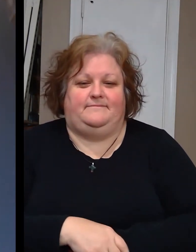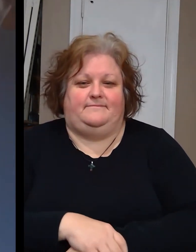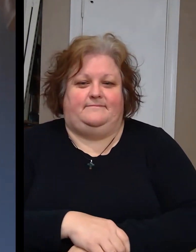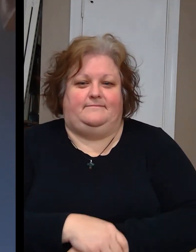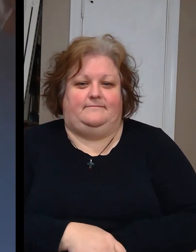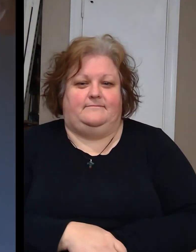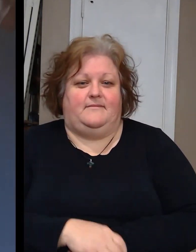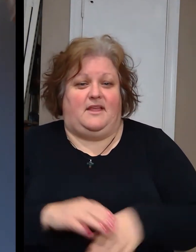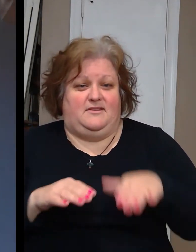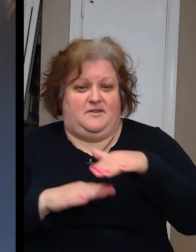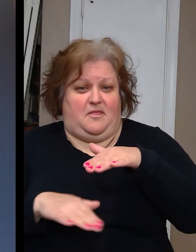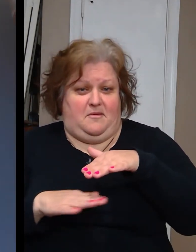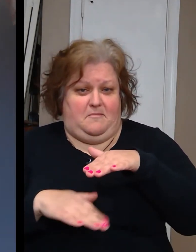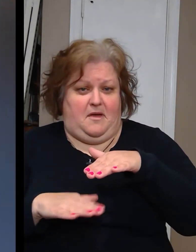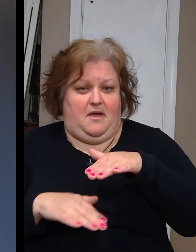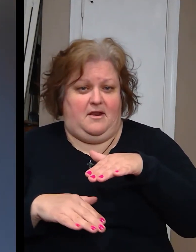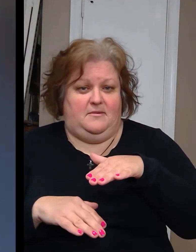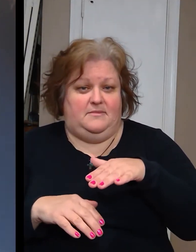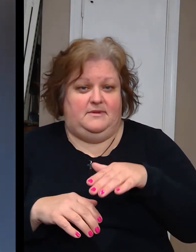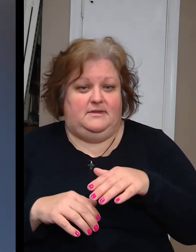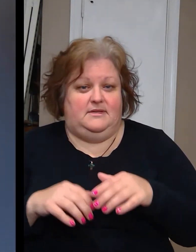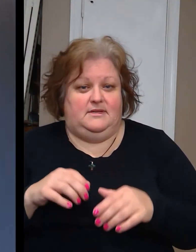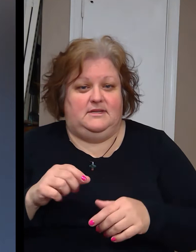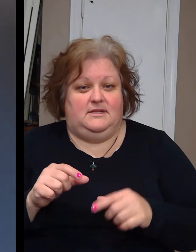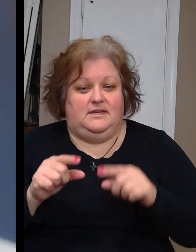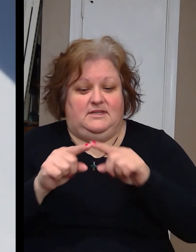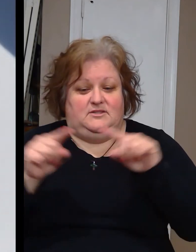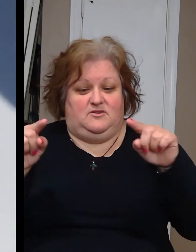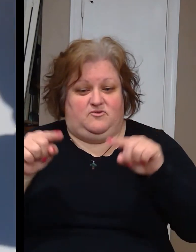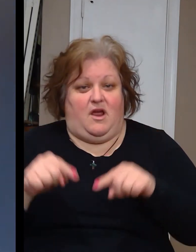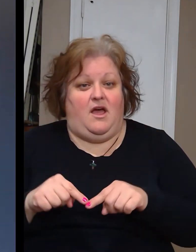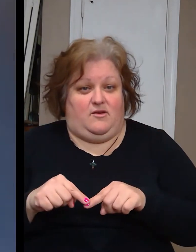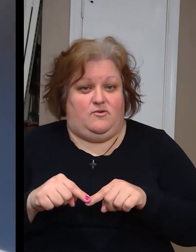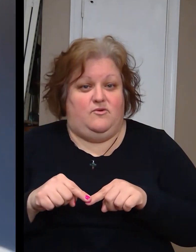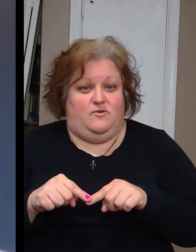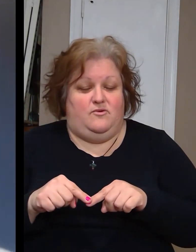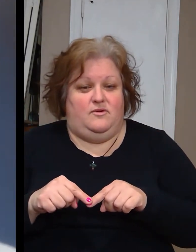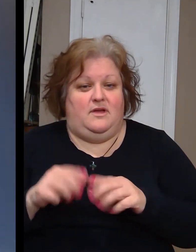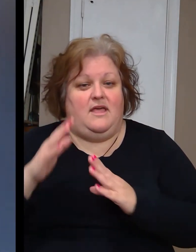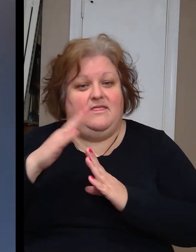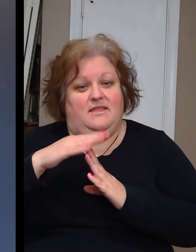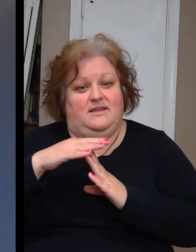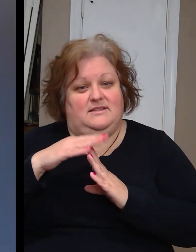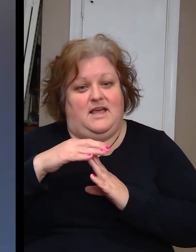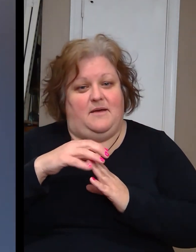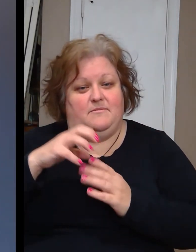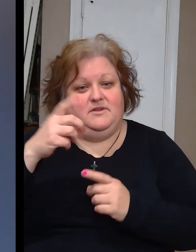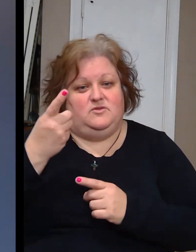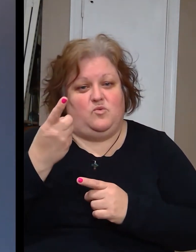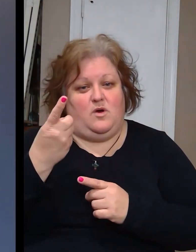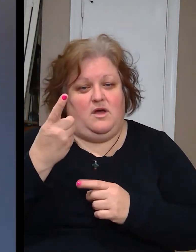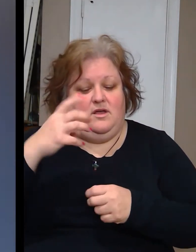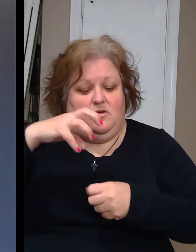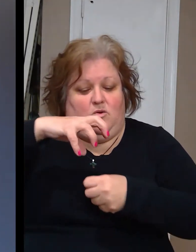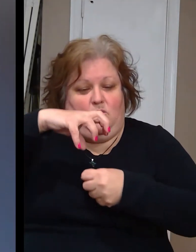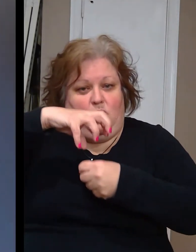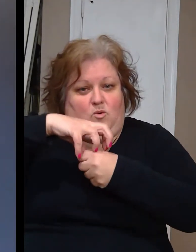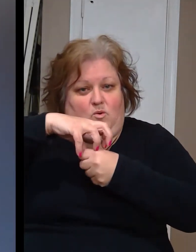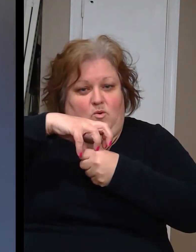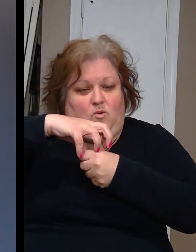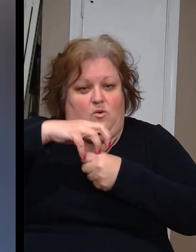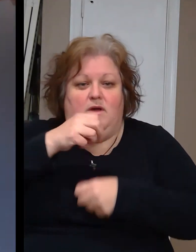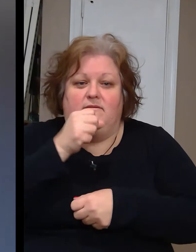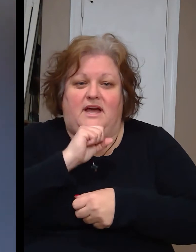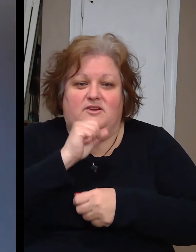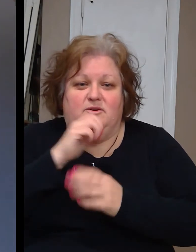cone. So the bottom is just an upside down triangle, and then I made a scoop of ice cream